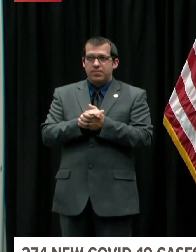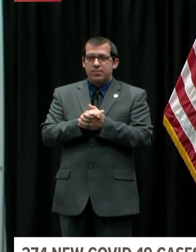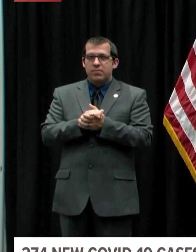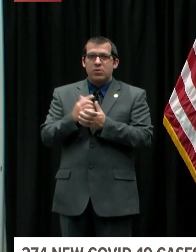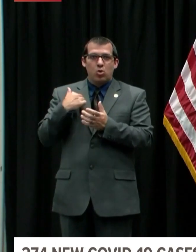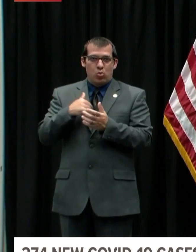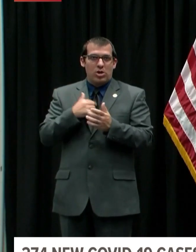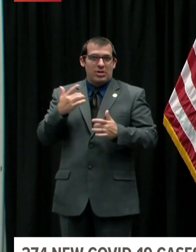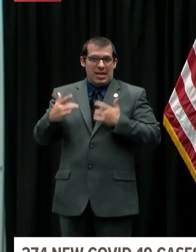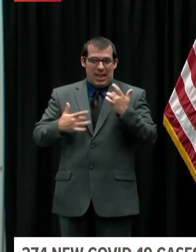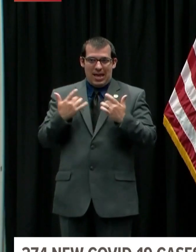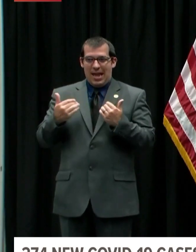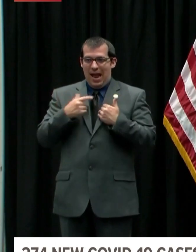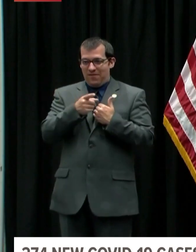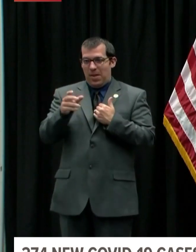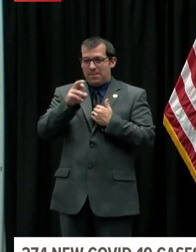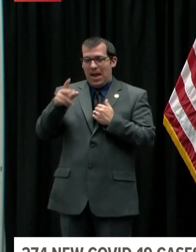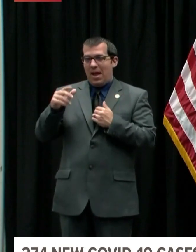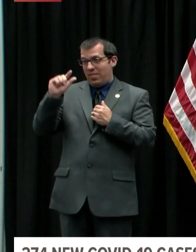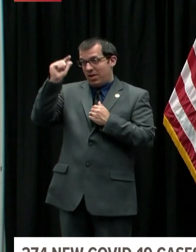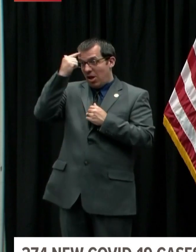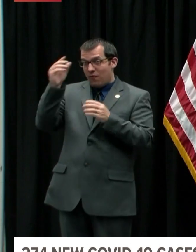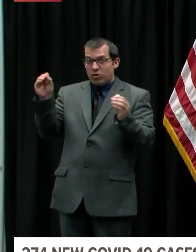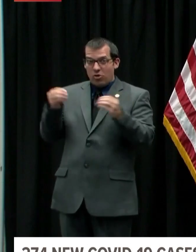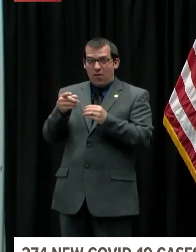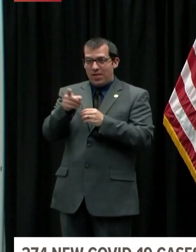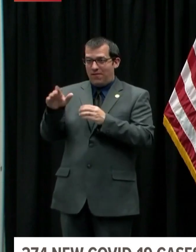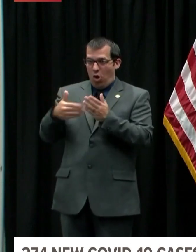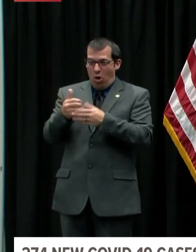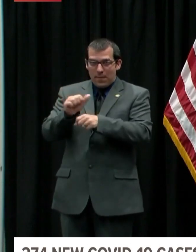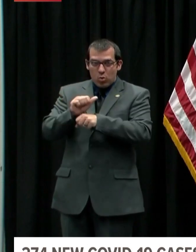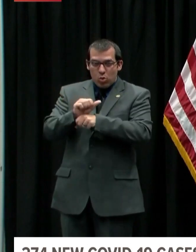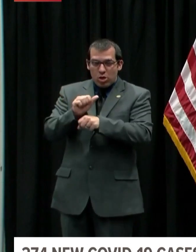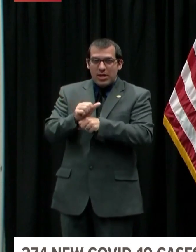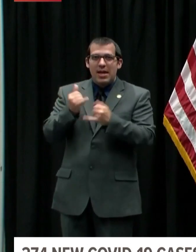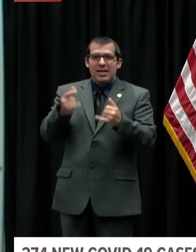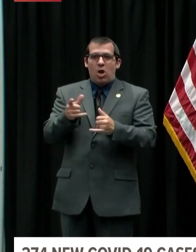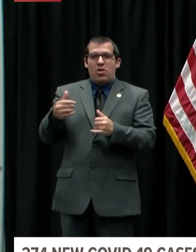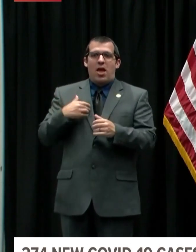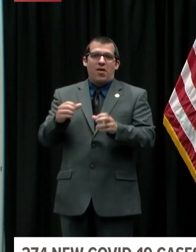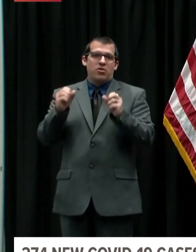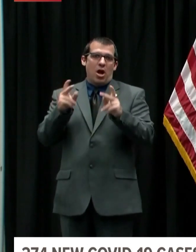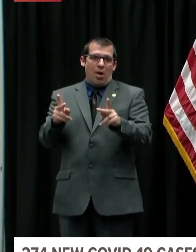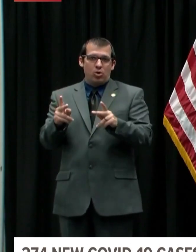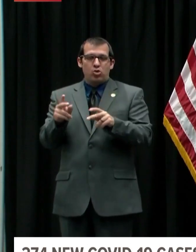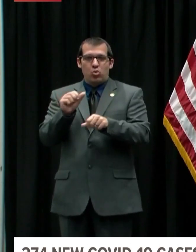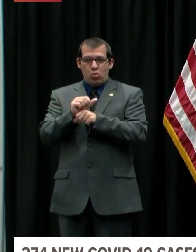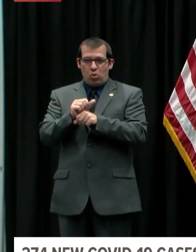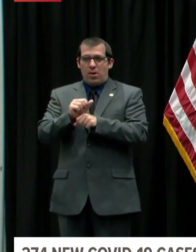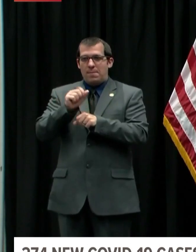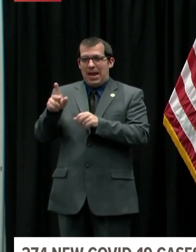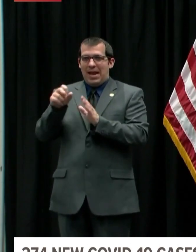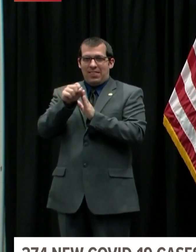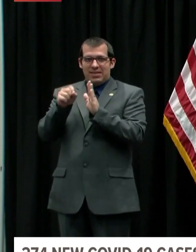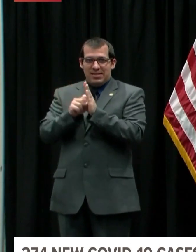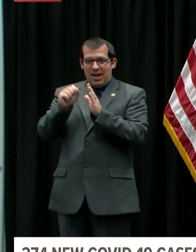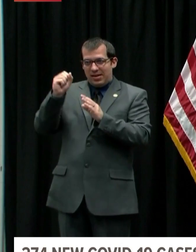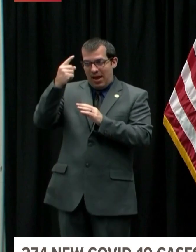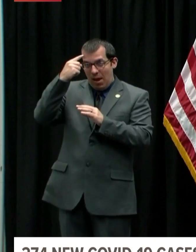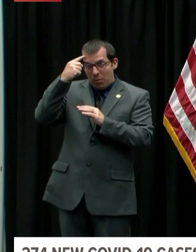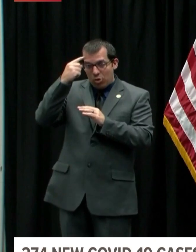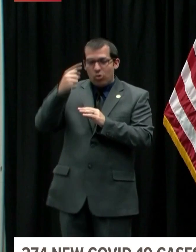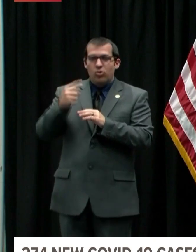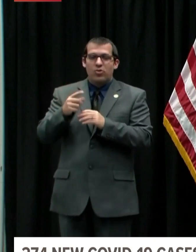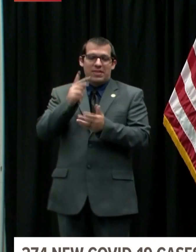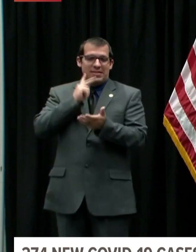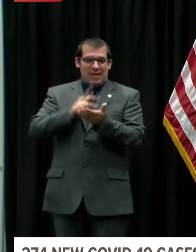we're delighted to have them back. I know in the governor's office they've all been working, and now they have an opportunity to work back at the state capitol.